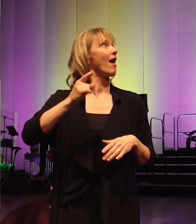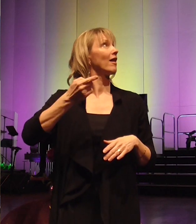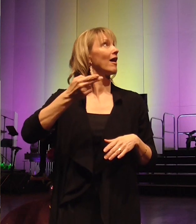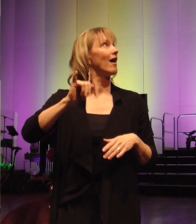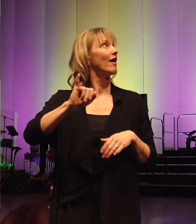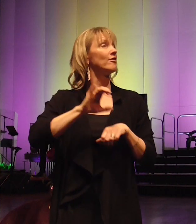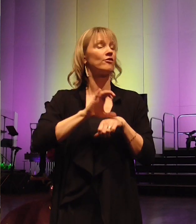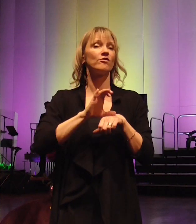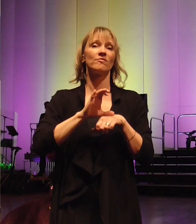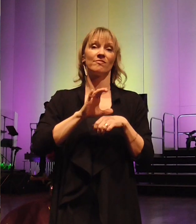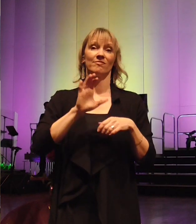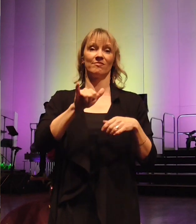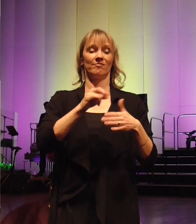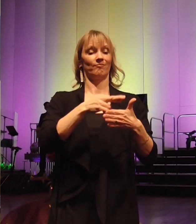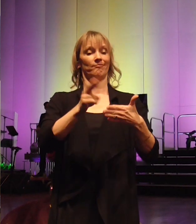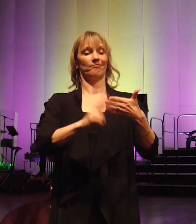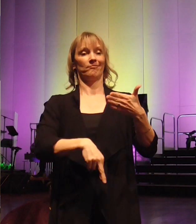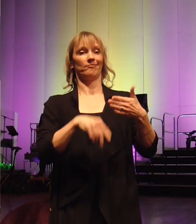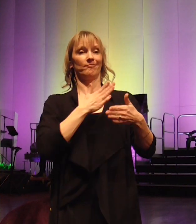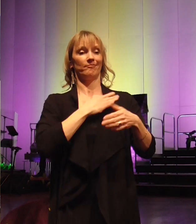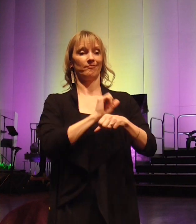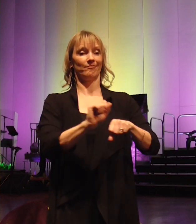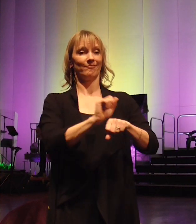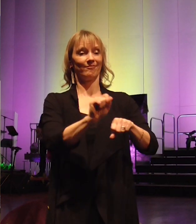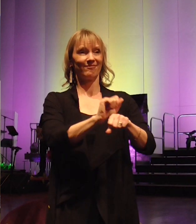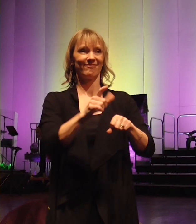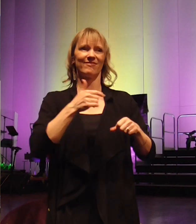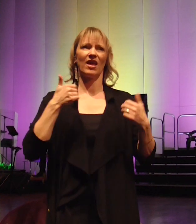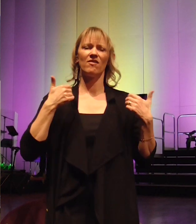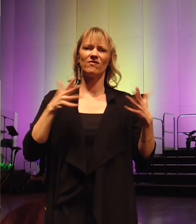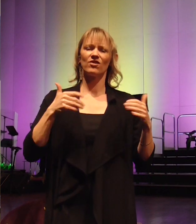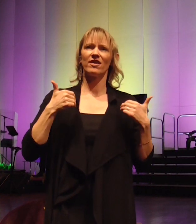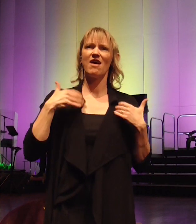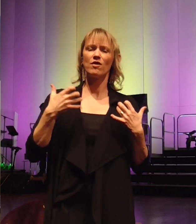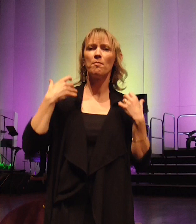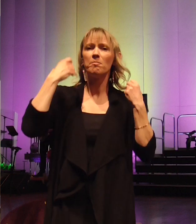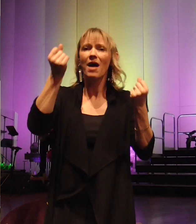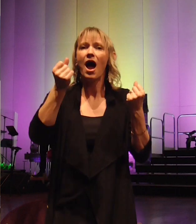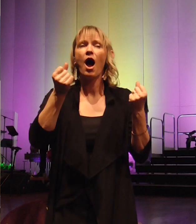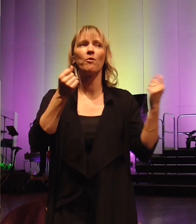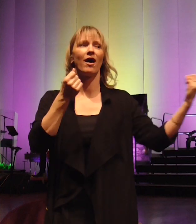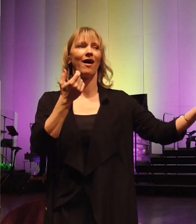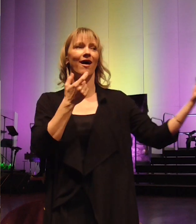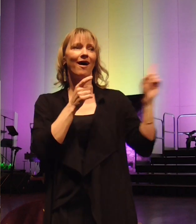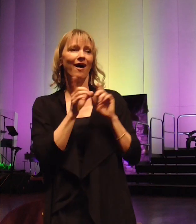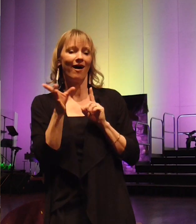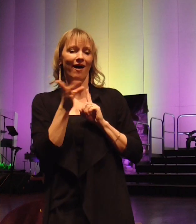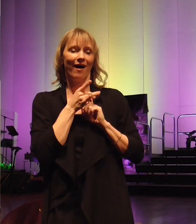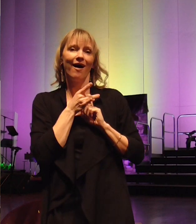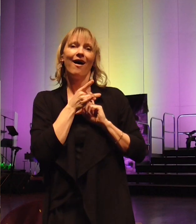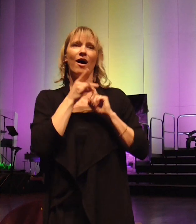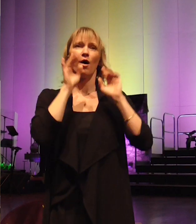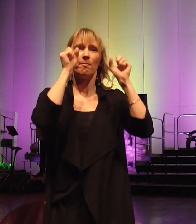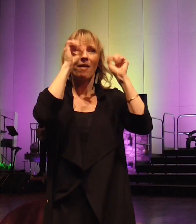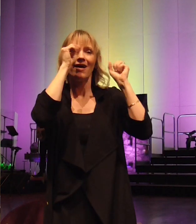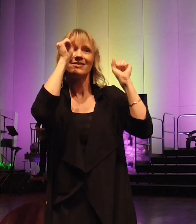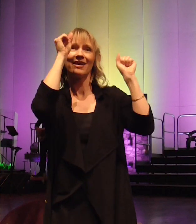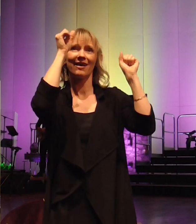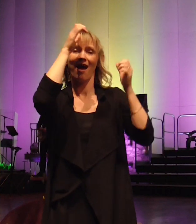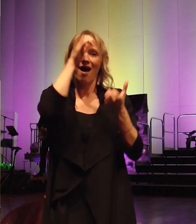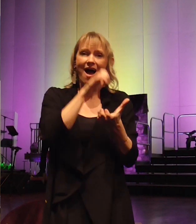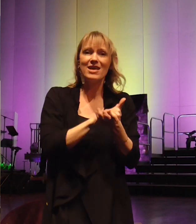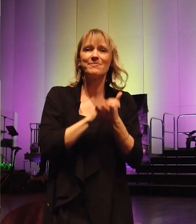of all of this work, I've had the power to bring into my life an amazing husband, a great